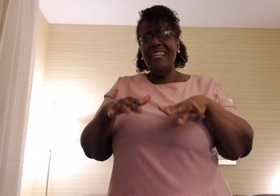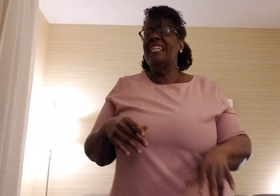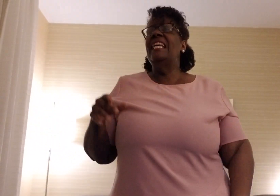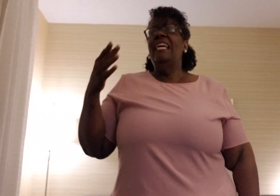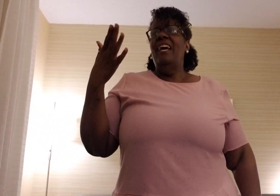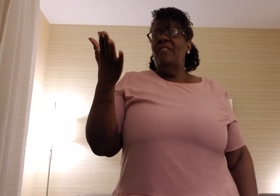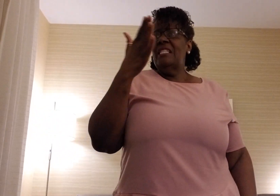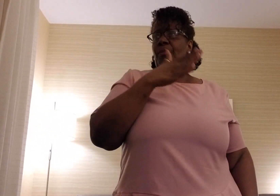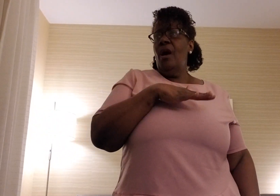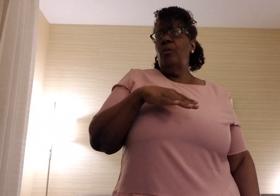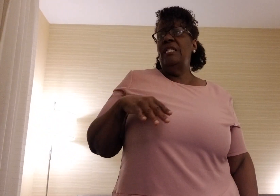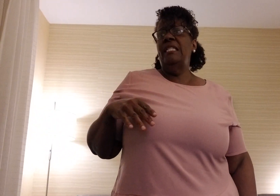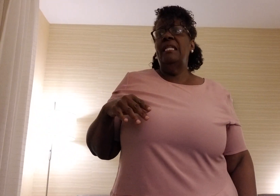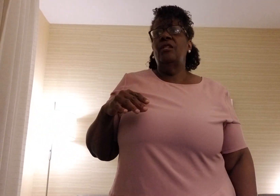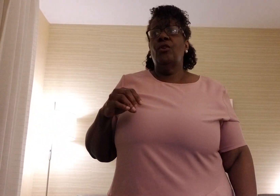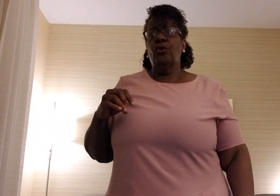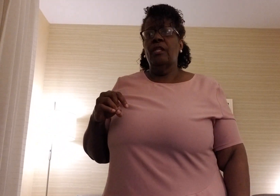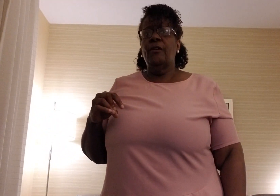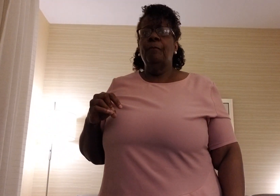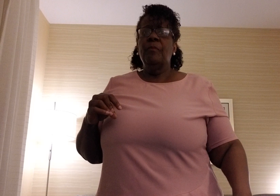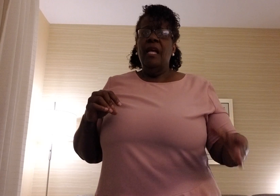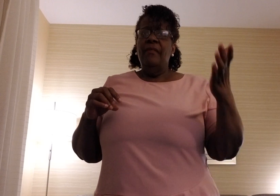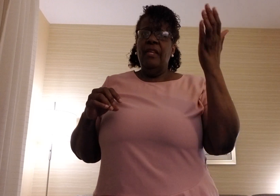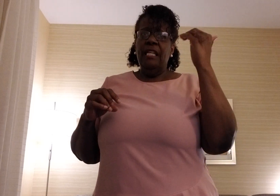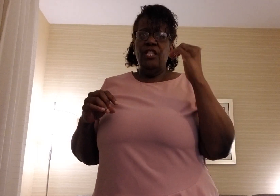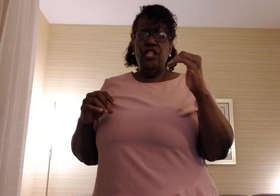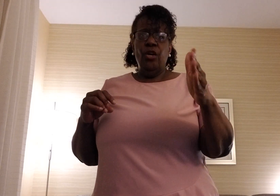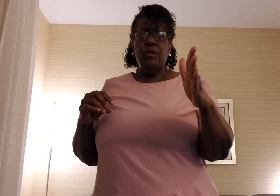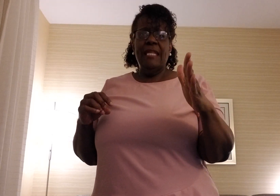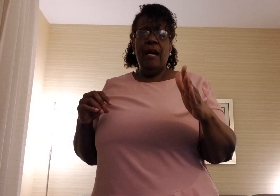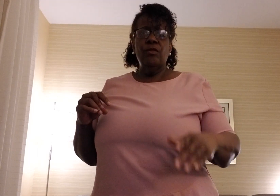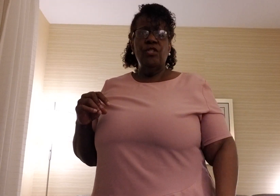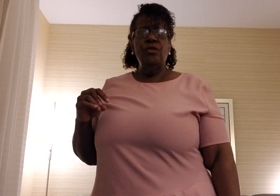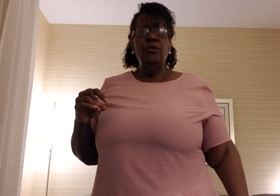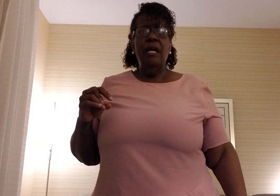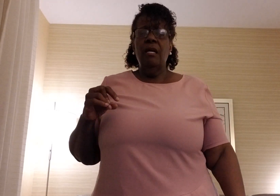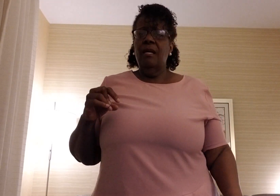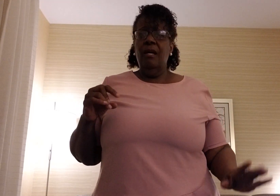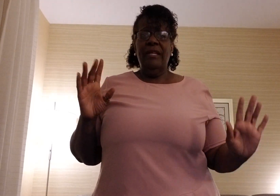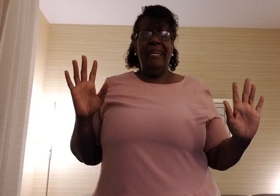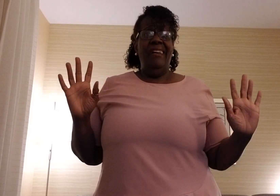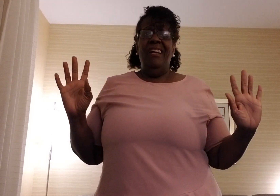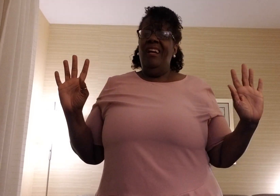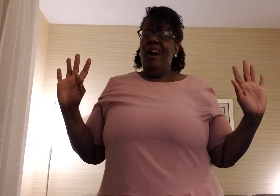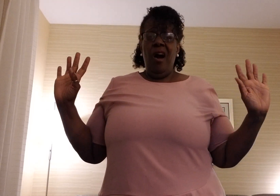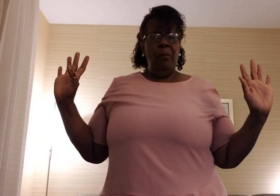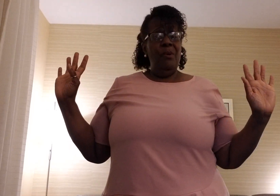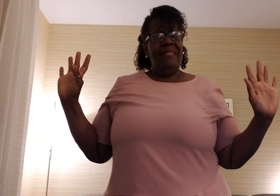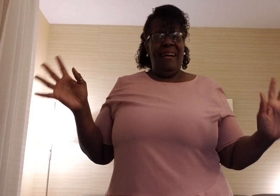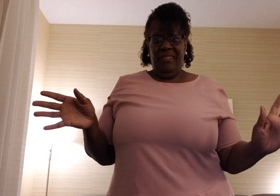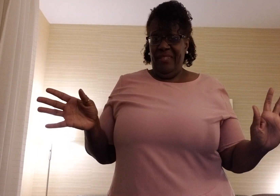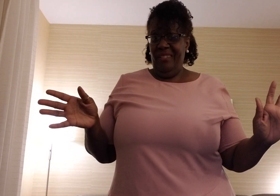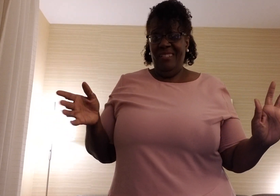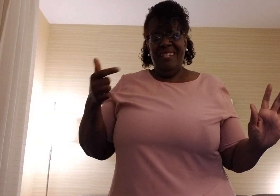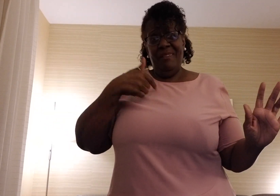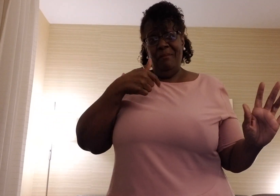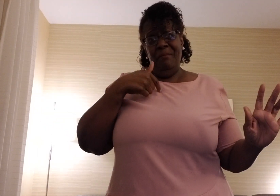walking. And that's the part we did earlier. Then she goes down to, okay, almost out of here.